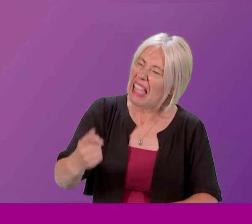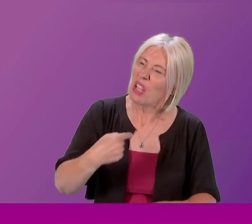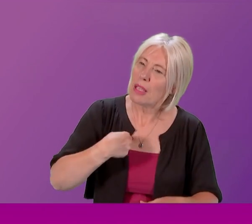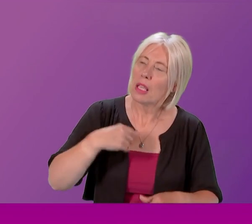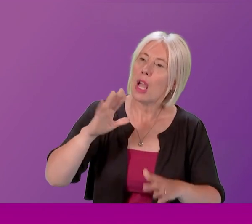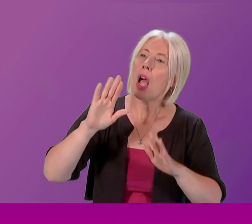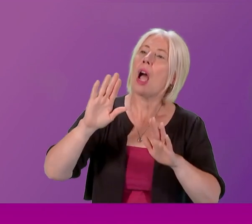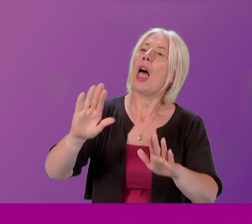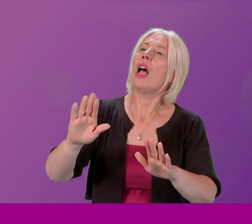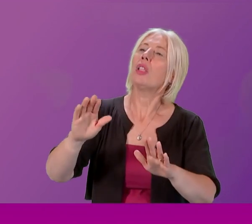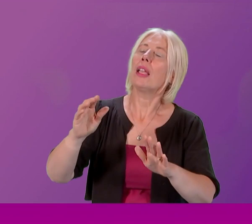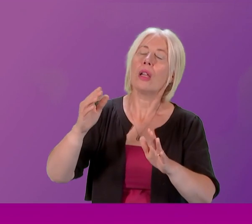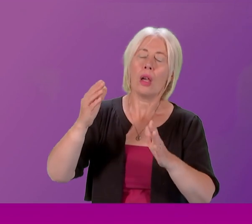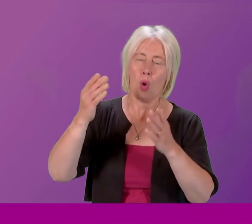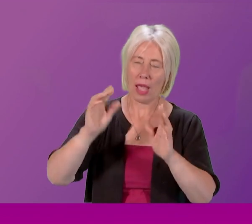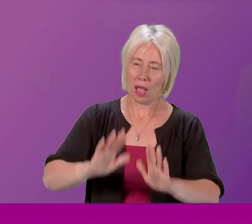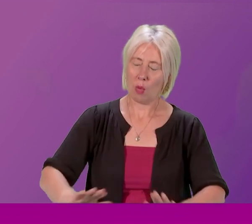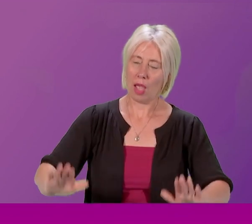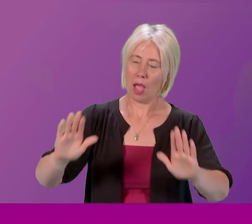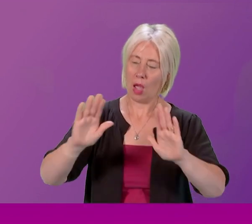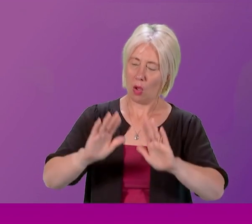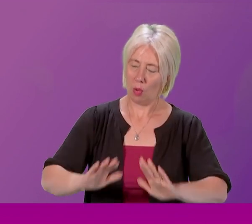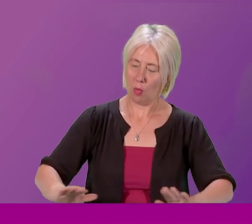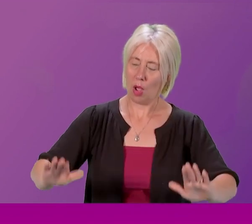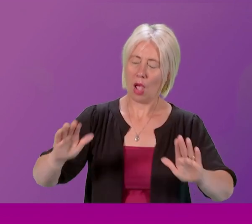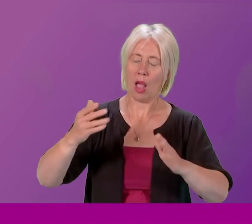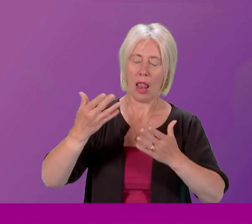is let that go, let that go.